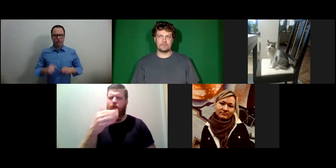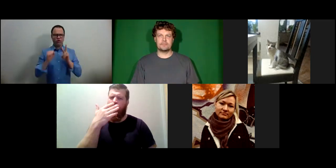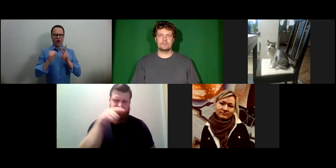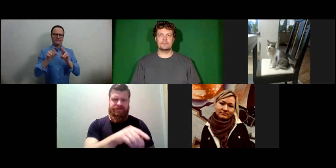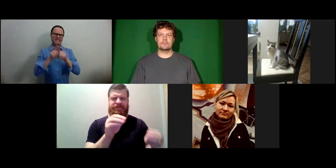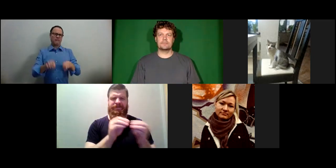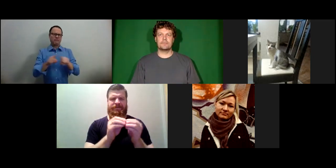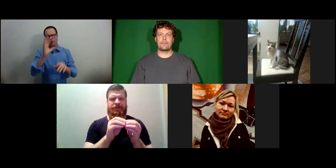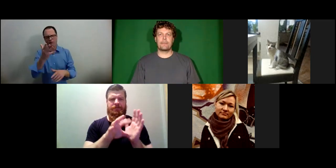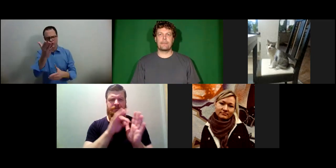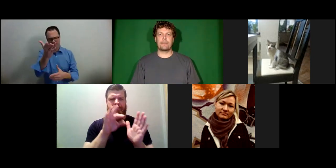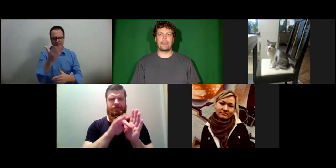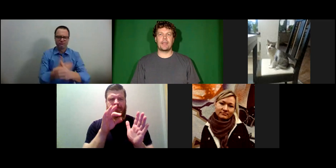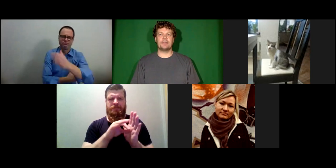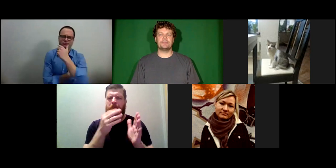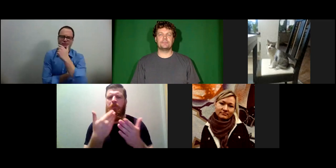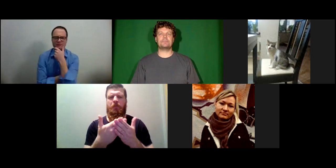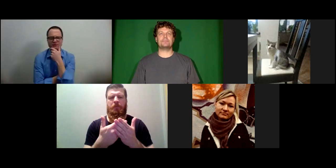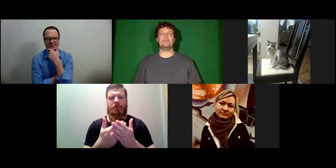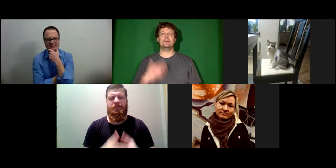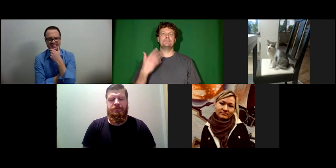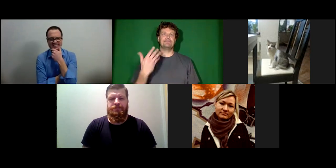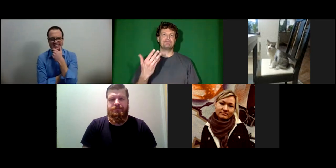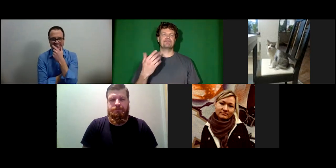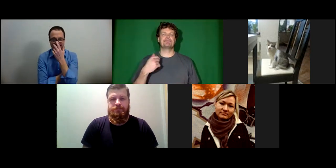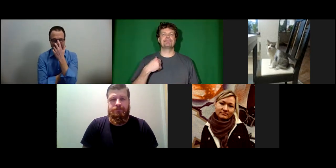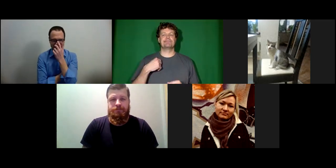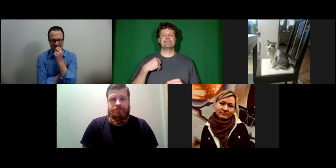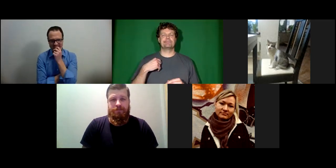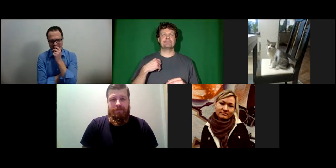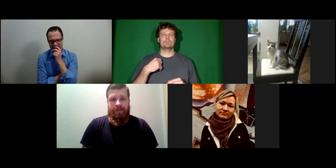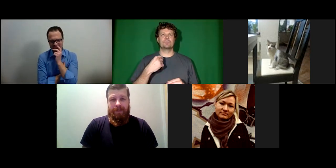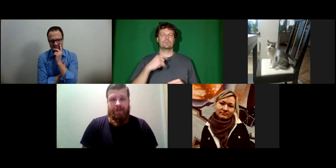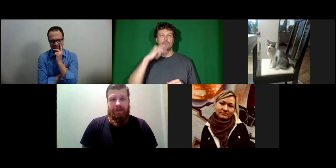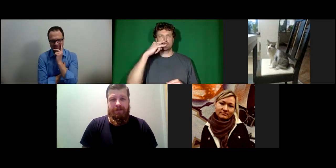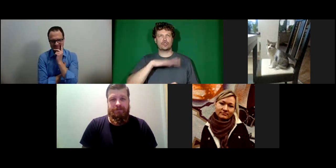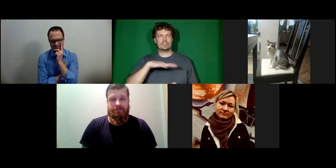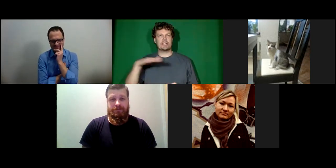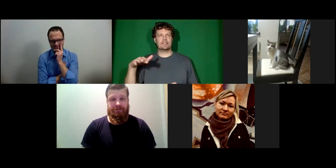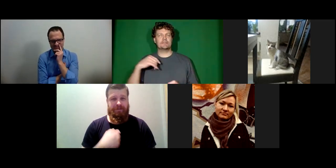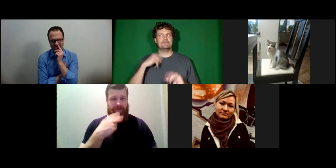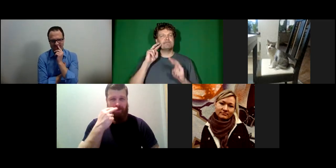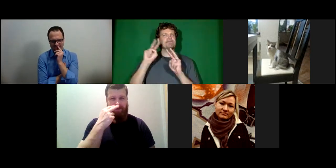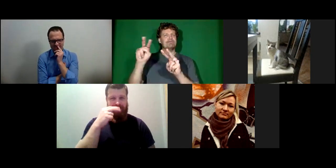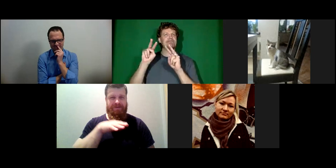Throughout your basketball careers, you've always wore a shirt with number 12. Why was that?